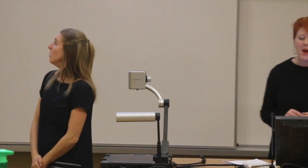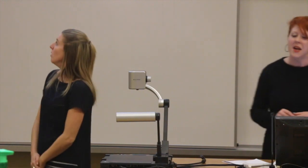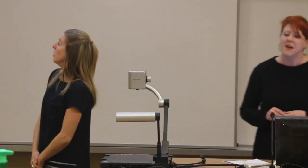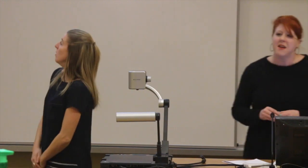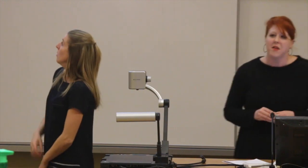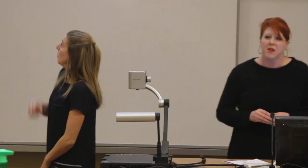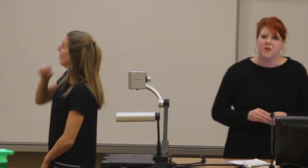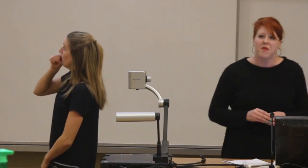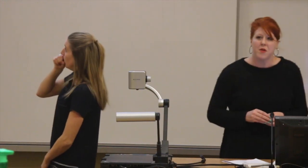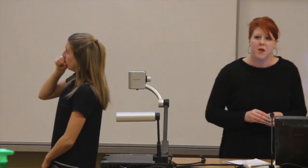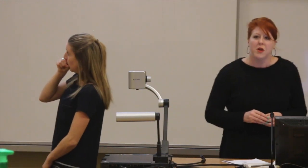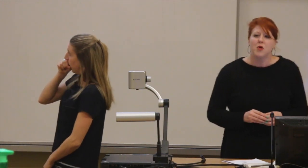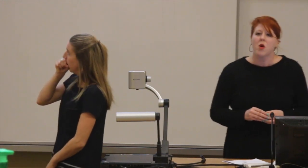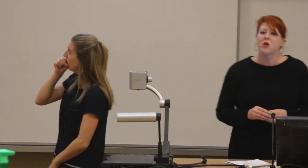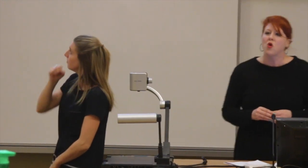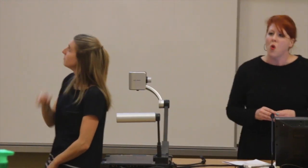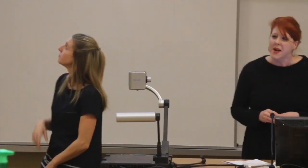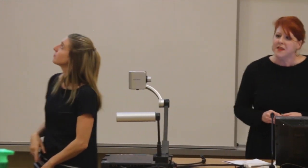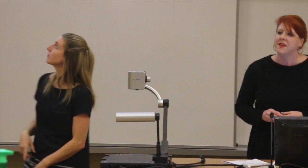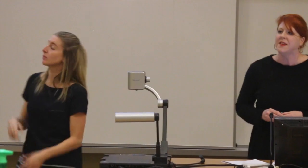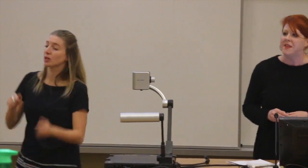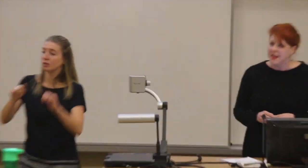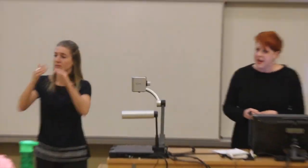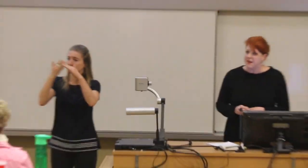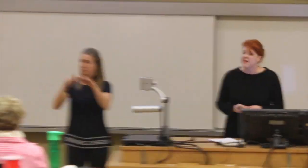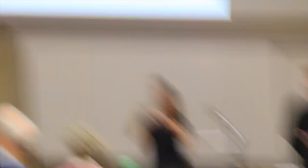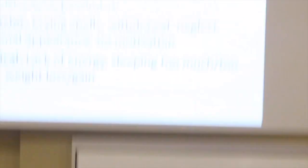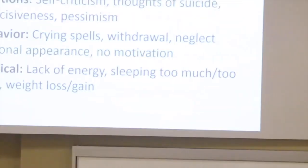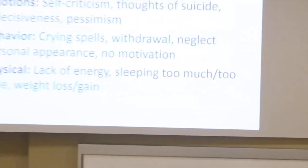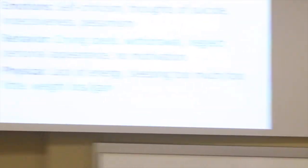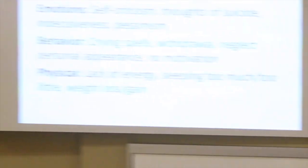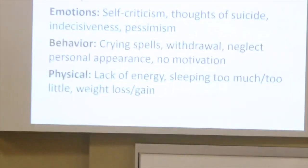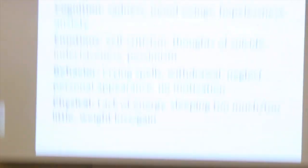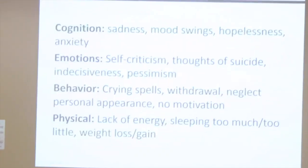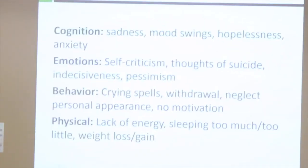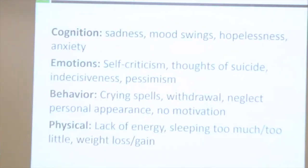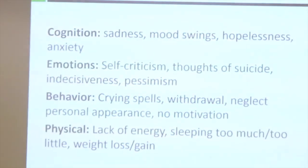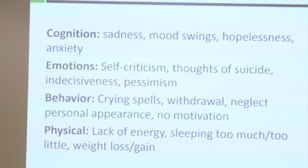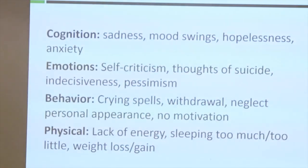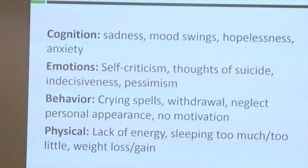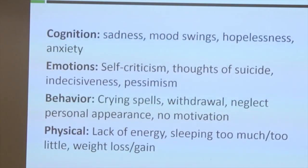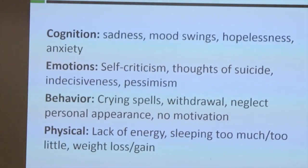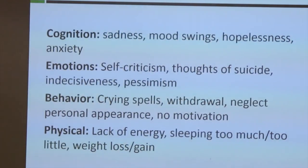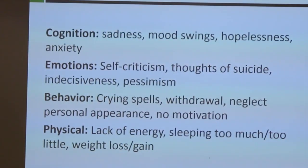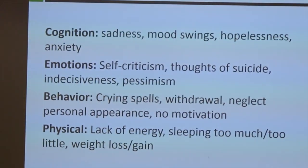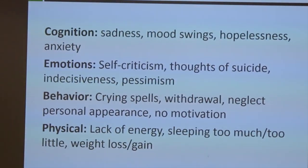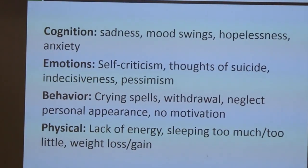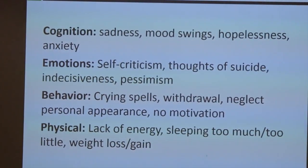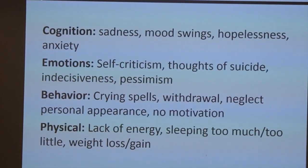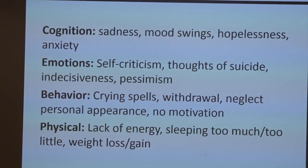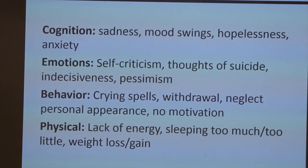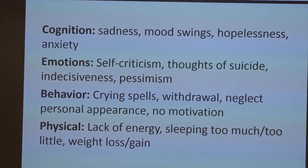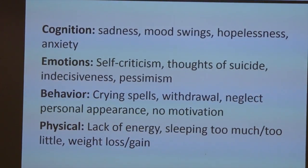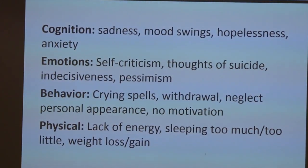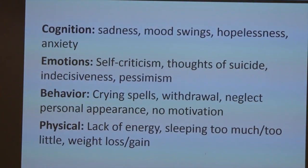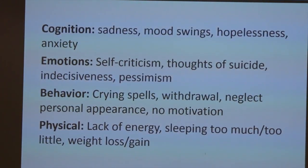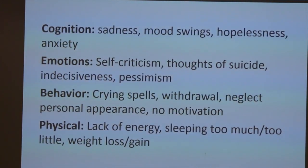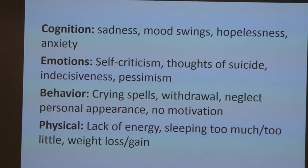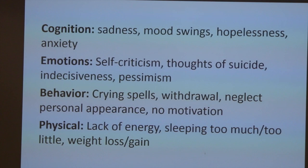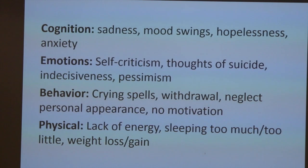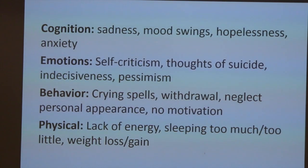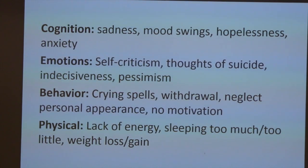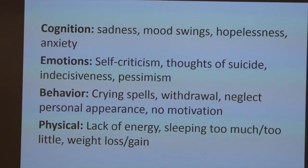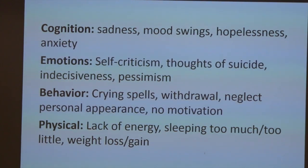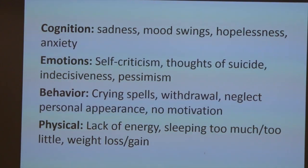And just breaking it down a little further, we're going to see signs and symptoms in these different quadrants. People will